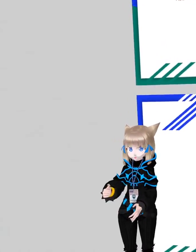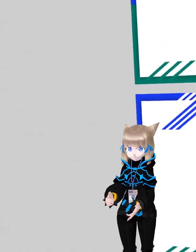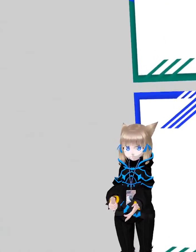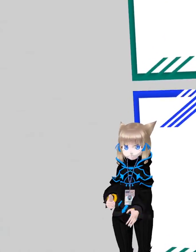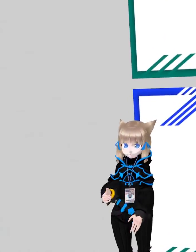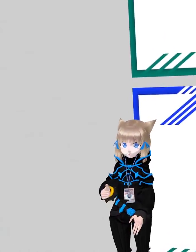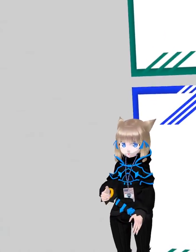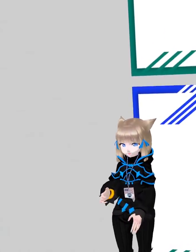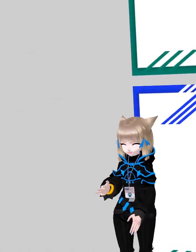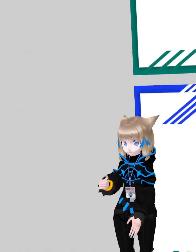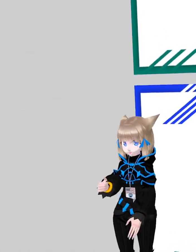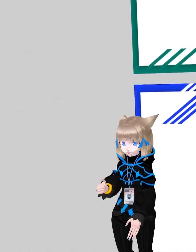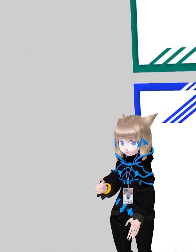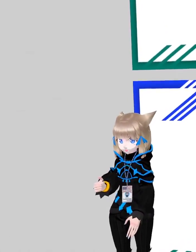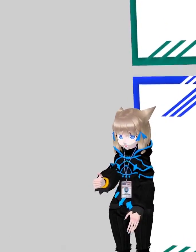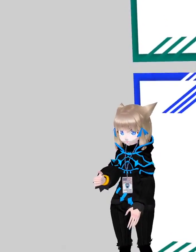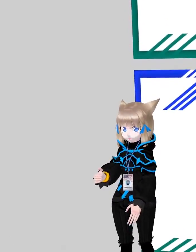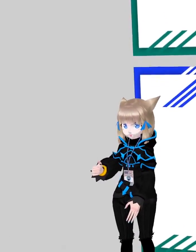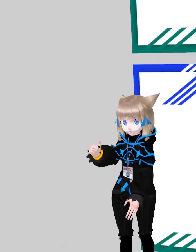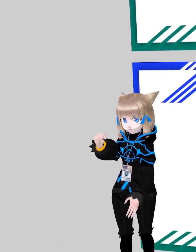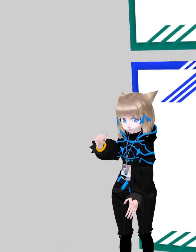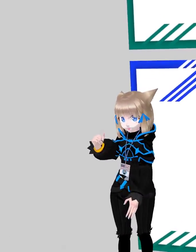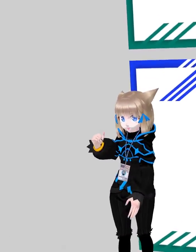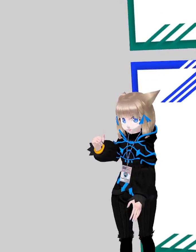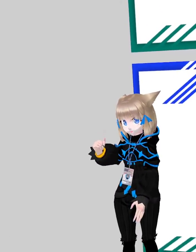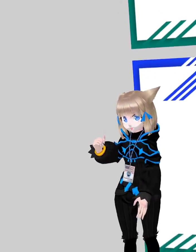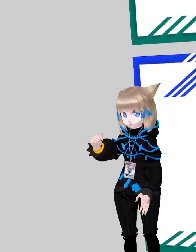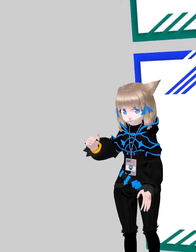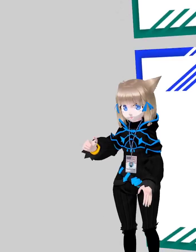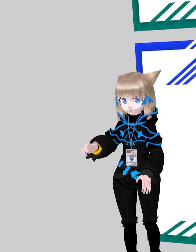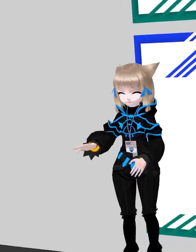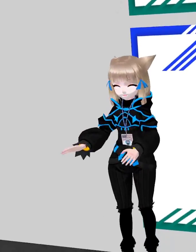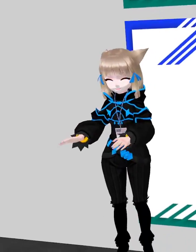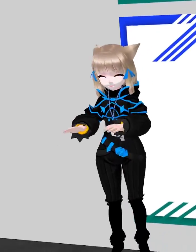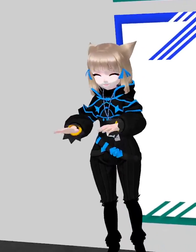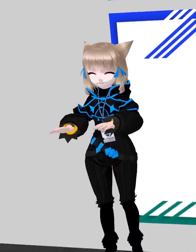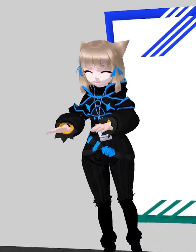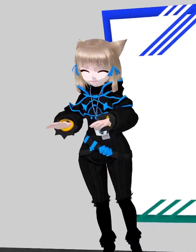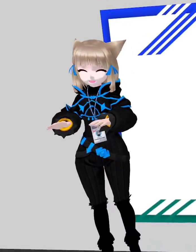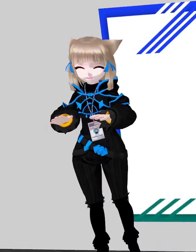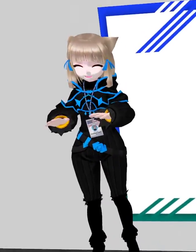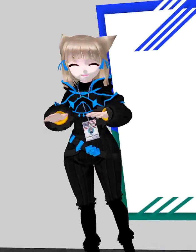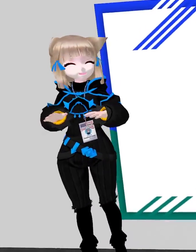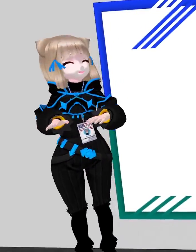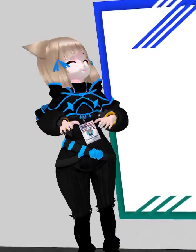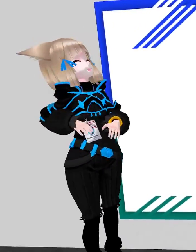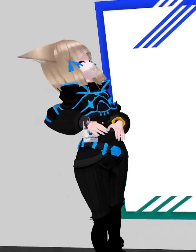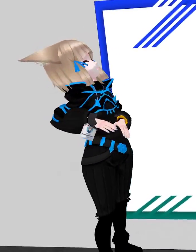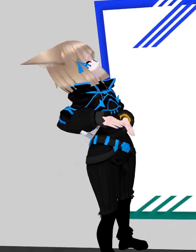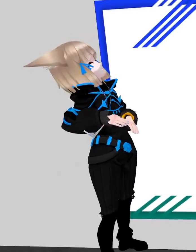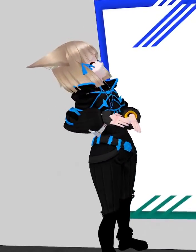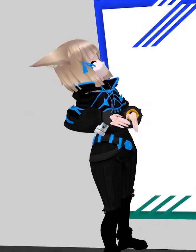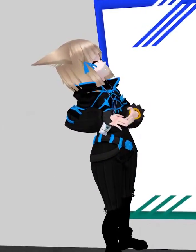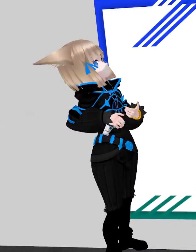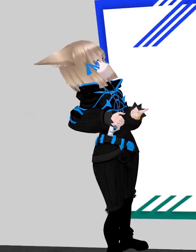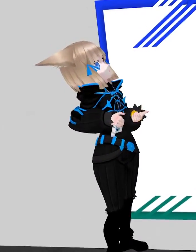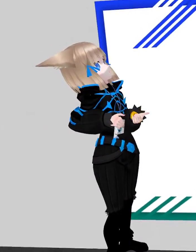can, sometimes he has the mic on in the video, so you can hear all the students in the background and stuff, and you know it's like a legit class.